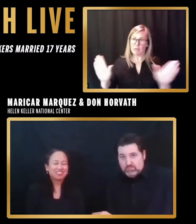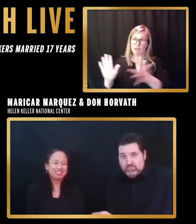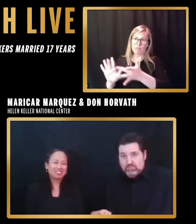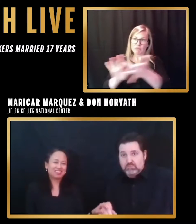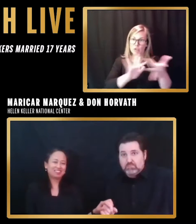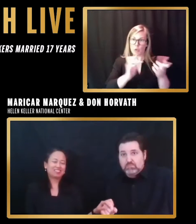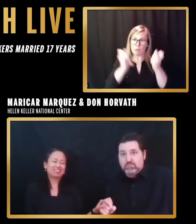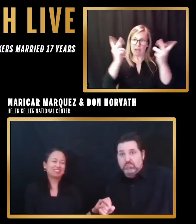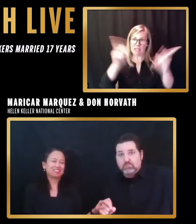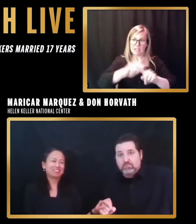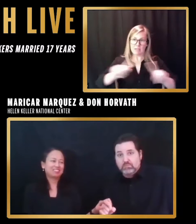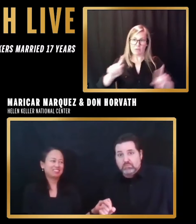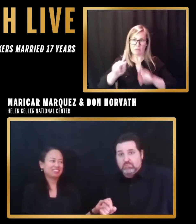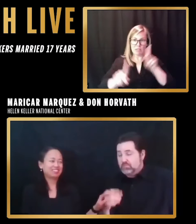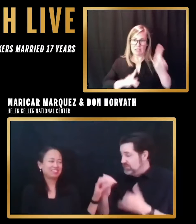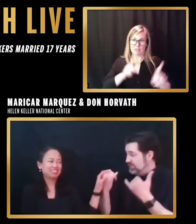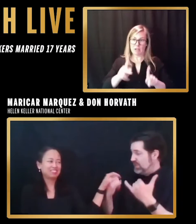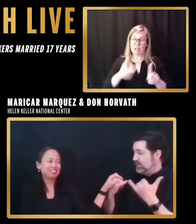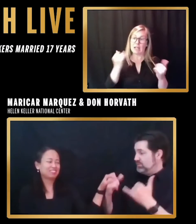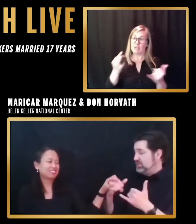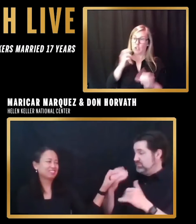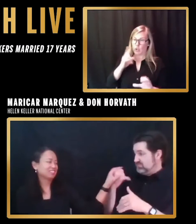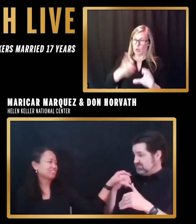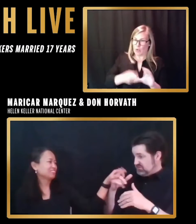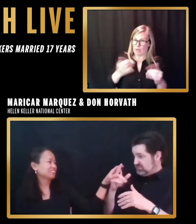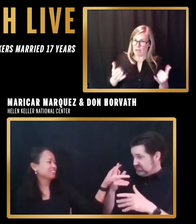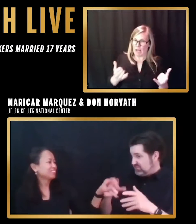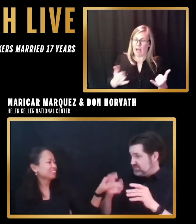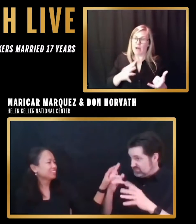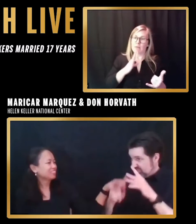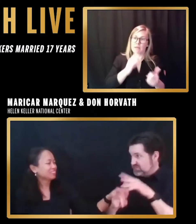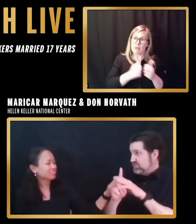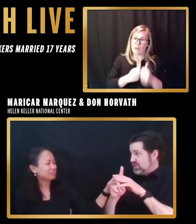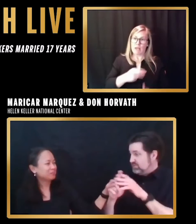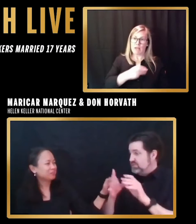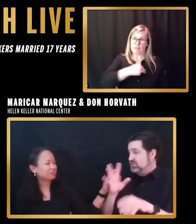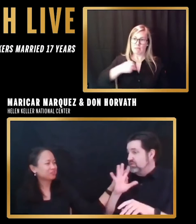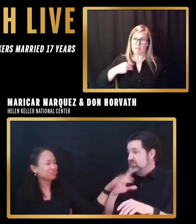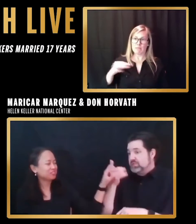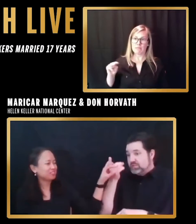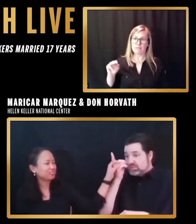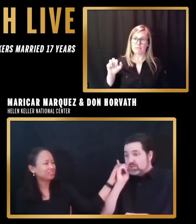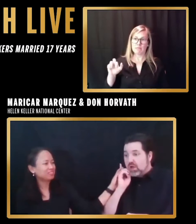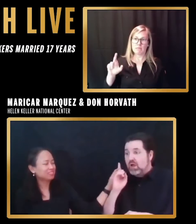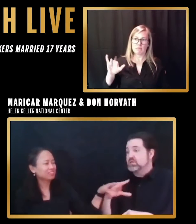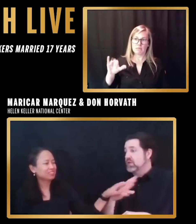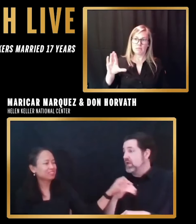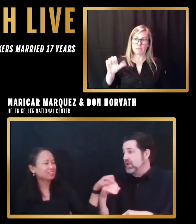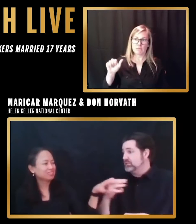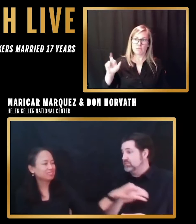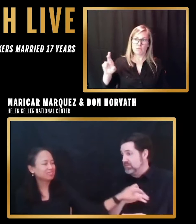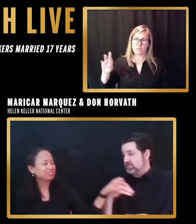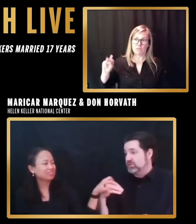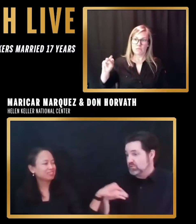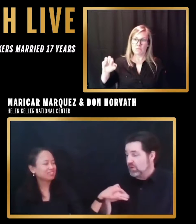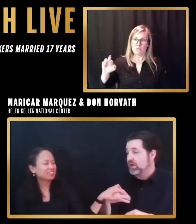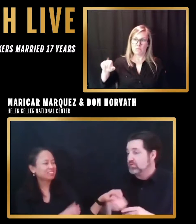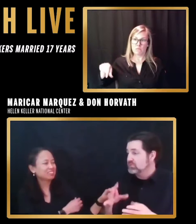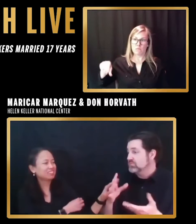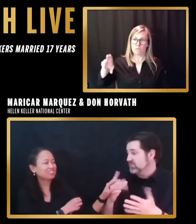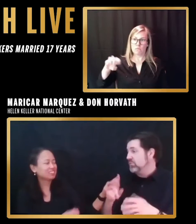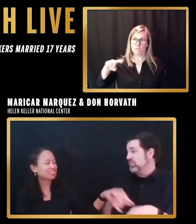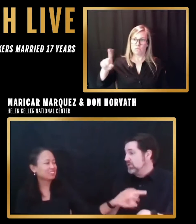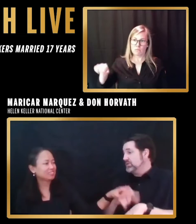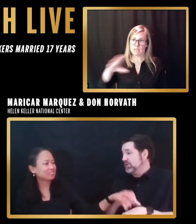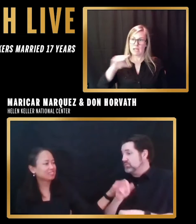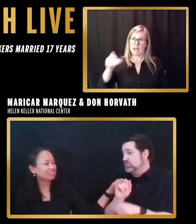just tuning in, I'm speaking with Maricar, Marquez, and Don Horvath, both longtime employees of the Helen Keller National Center,